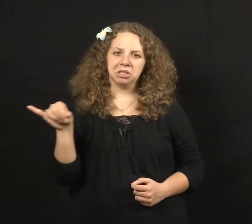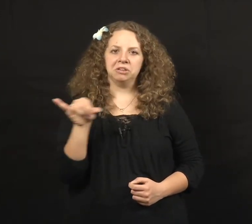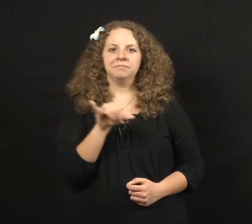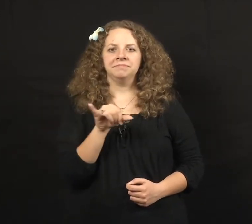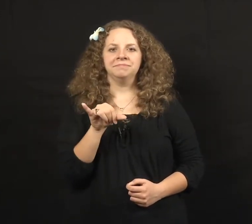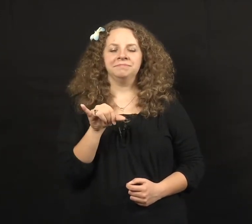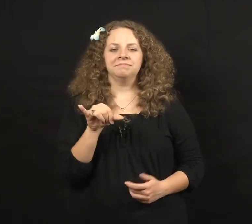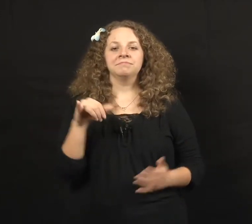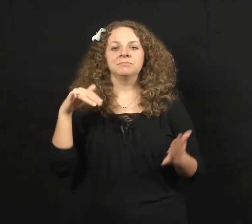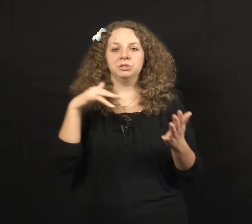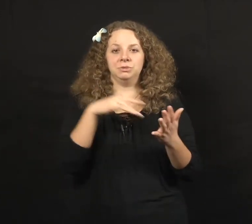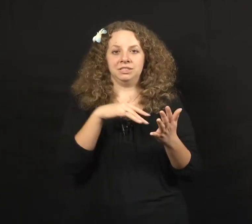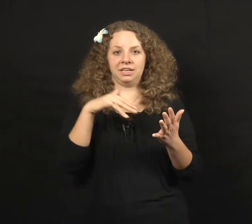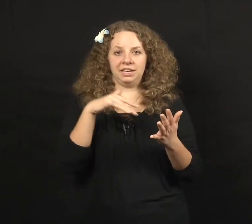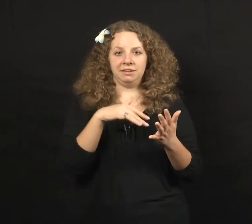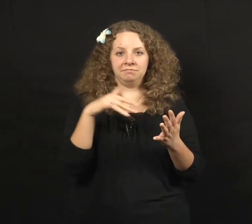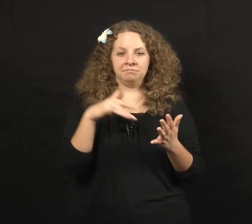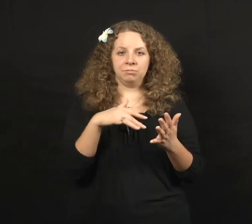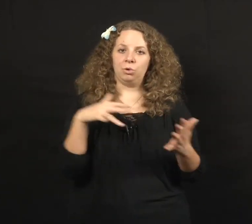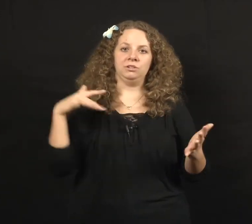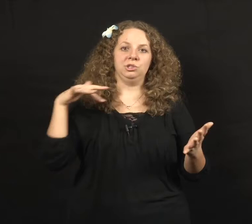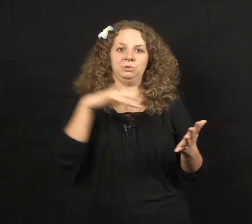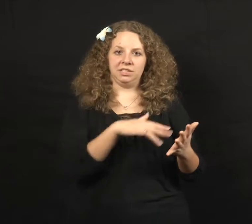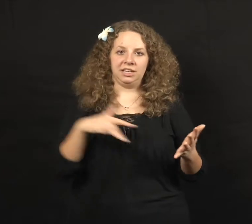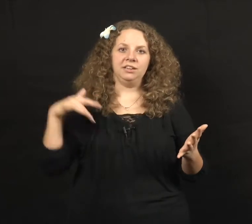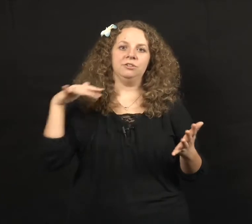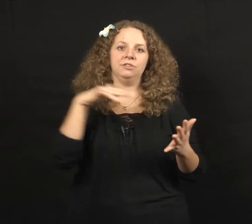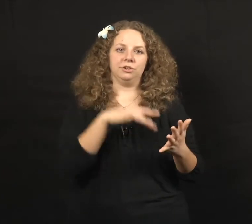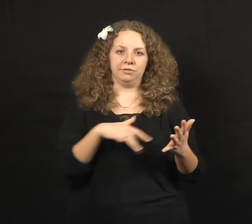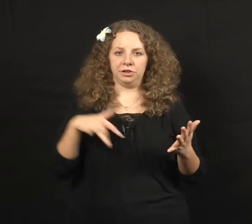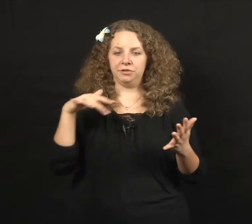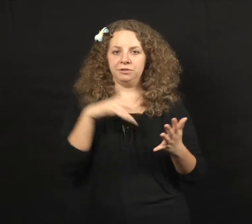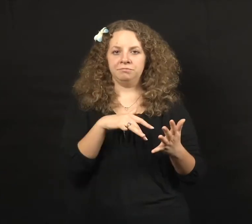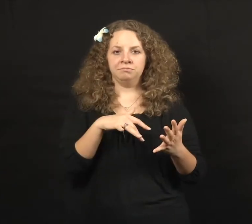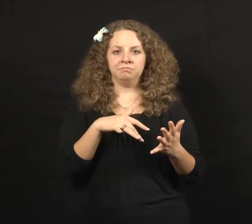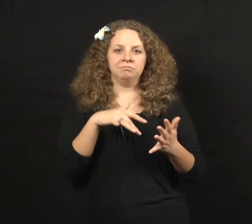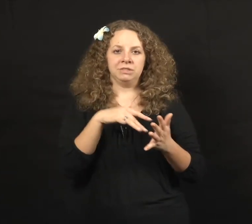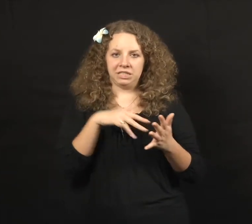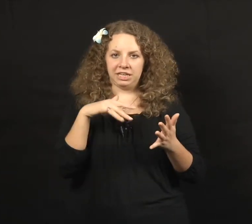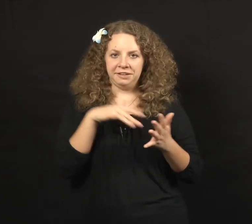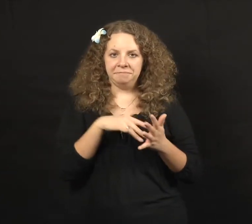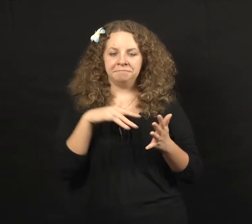Similar. To study, or to study over and over and over. Study.